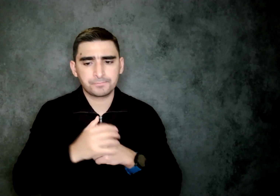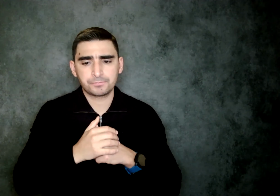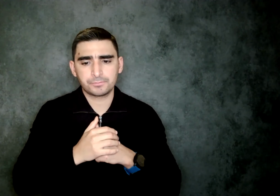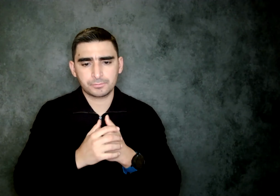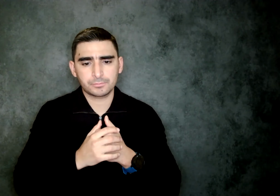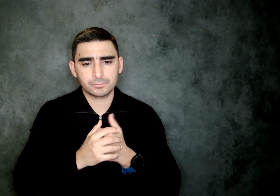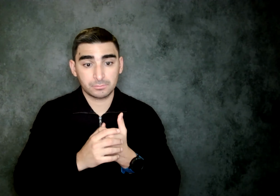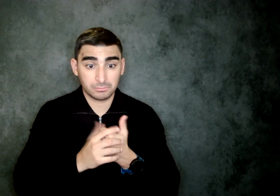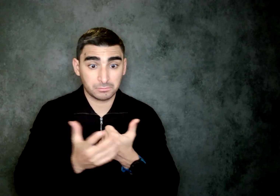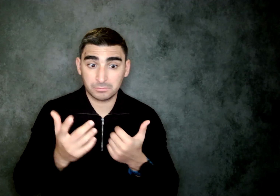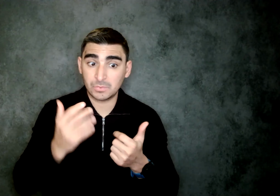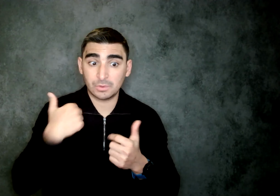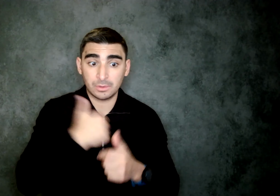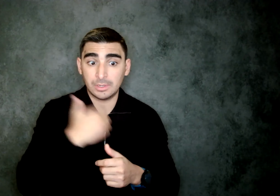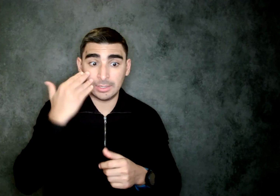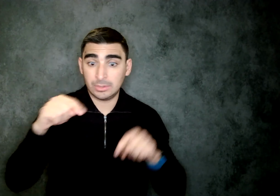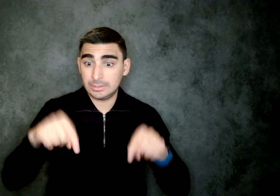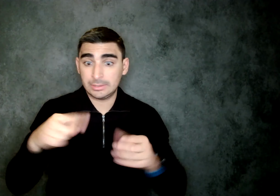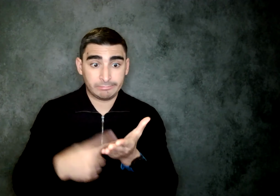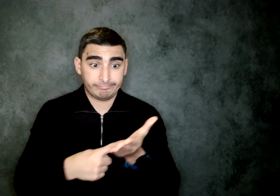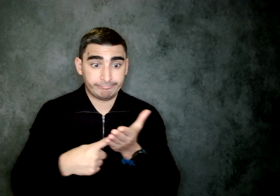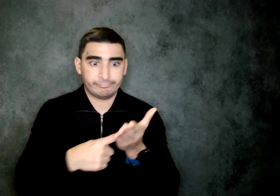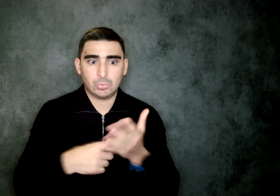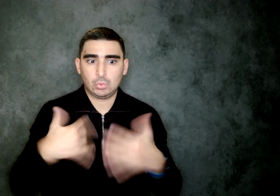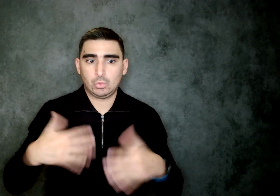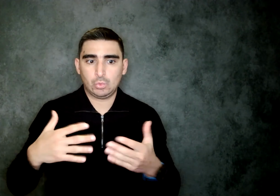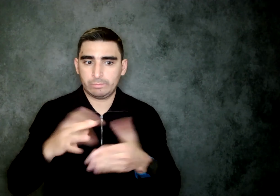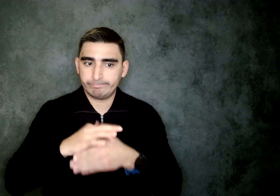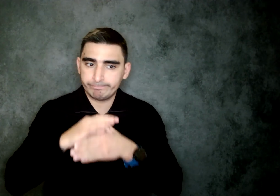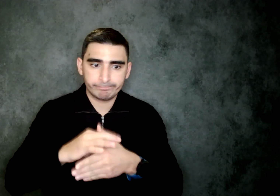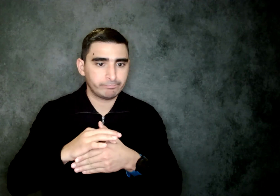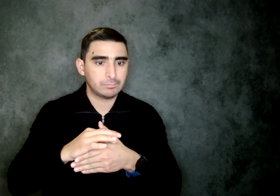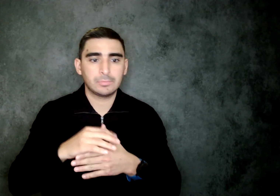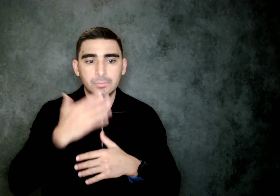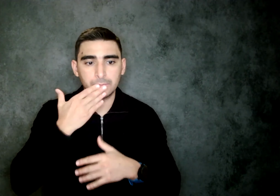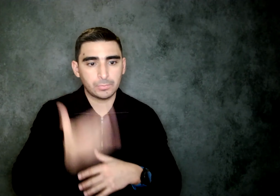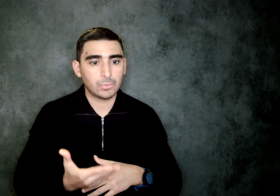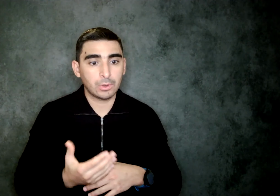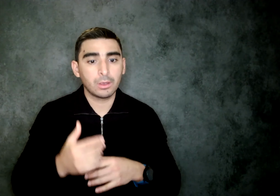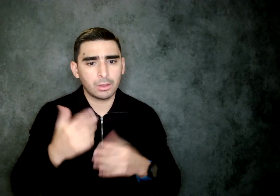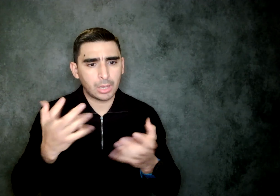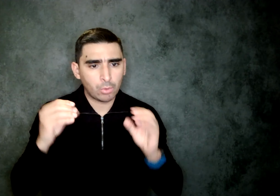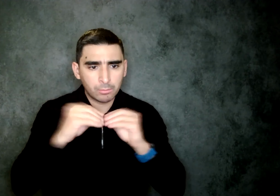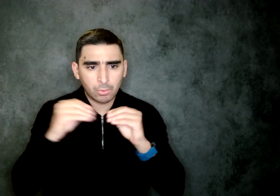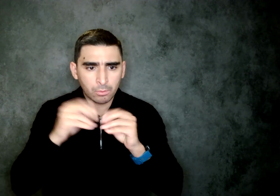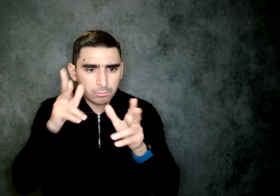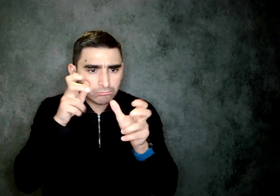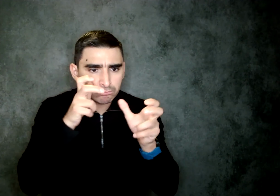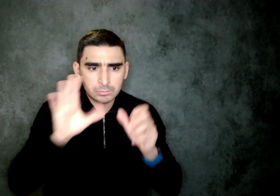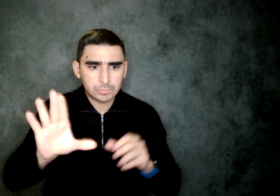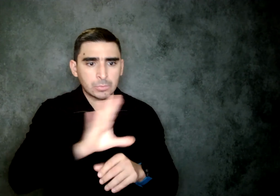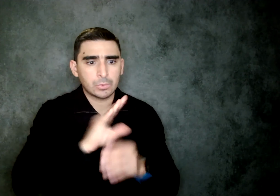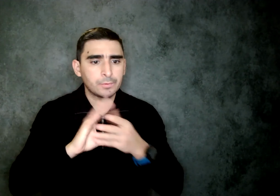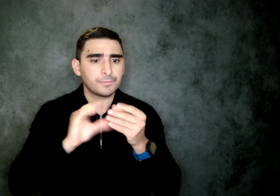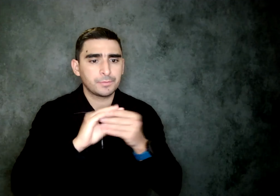And because this conversation has been so rich, I'd like to hear more from you. I know that